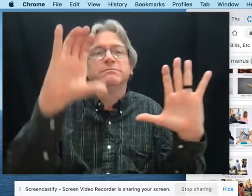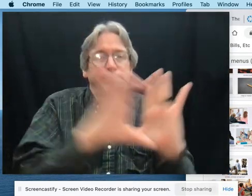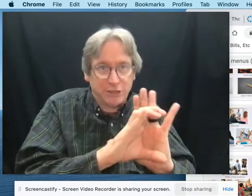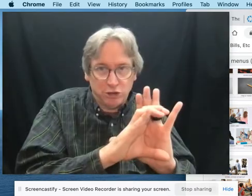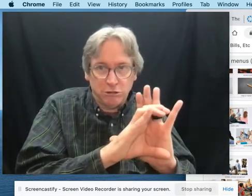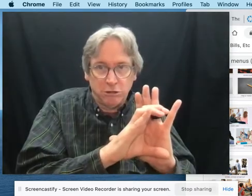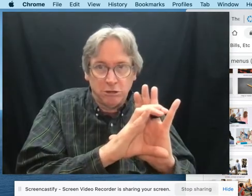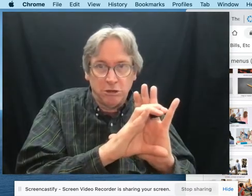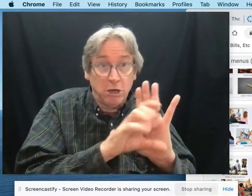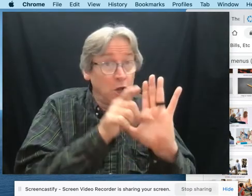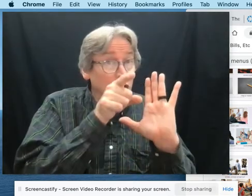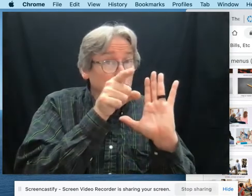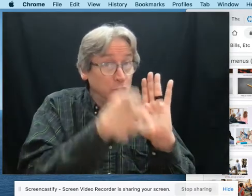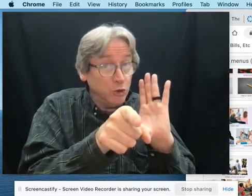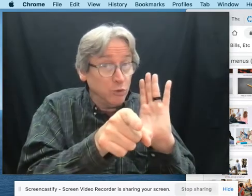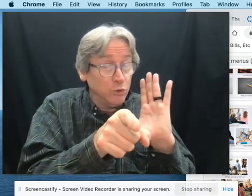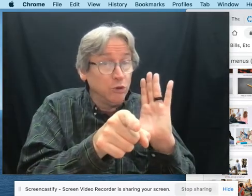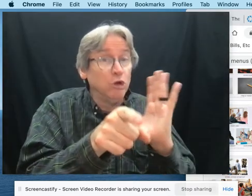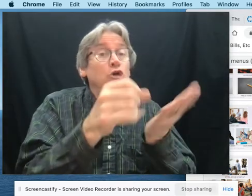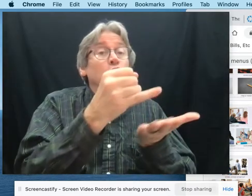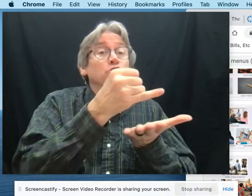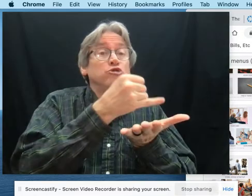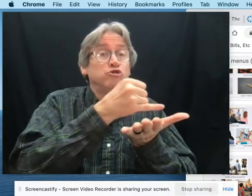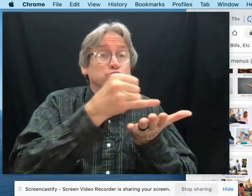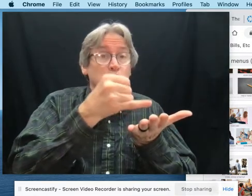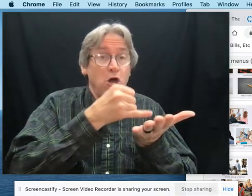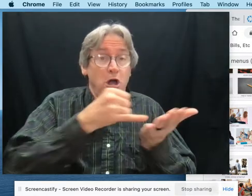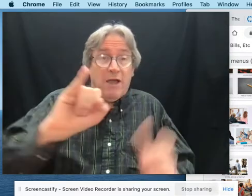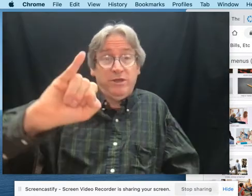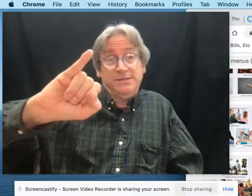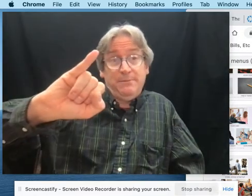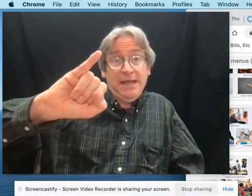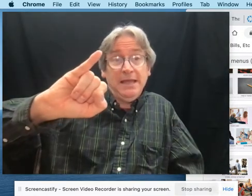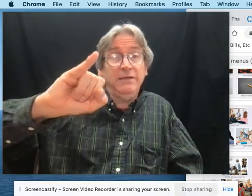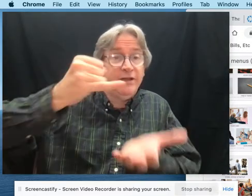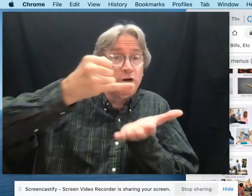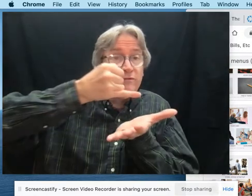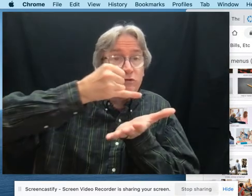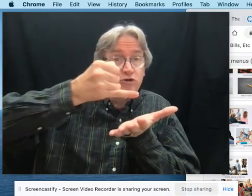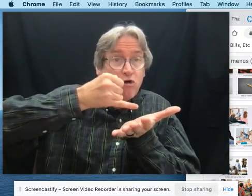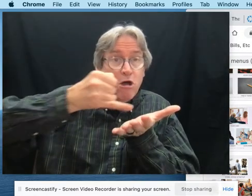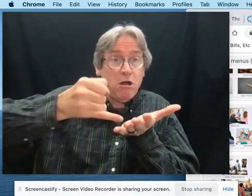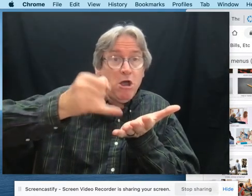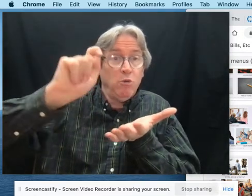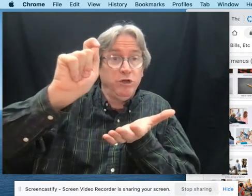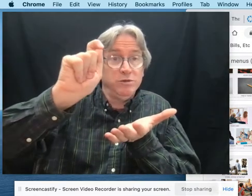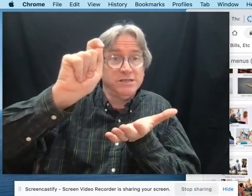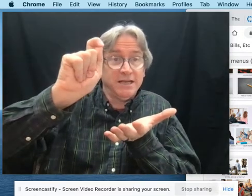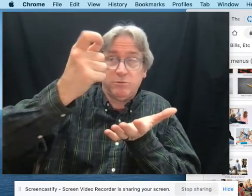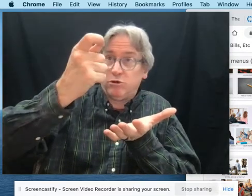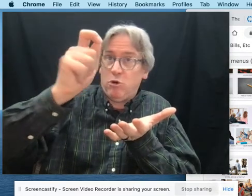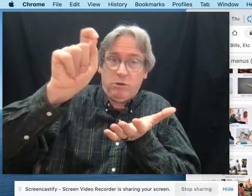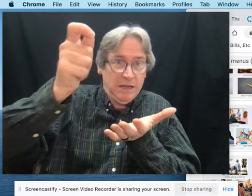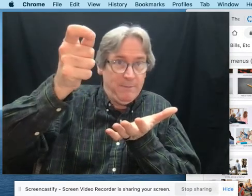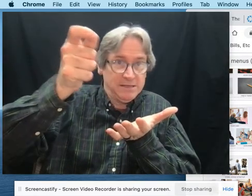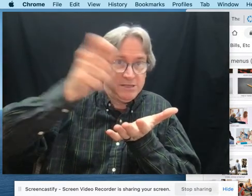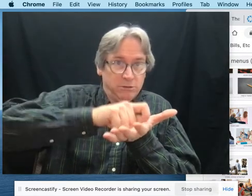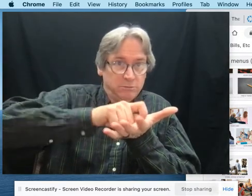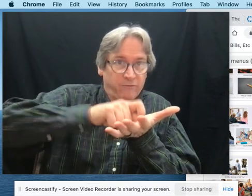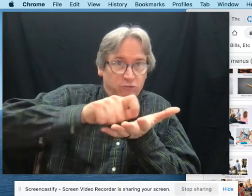for this. Picture. You draw. And we use the pinky finger for draw. We'll use like we're